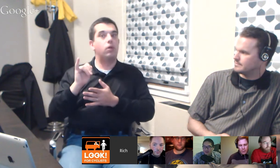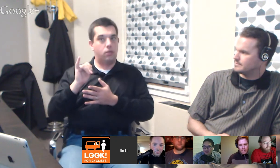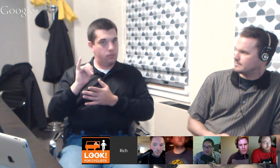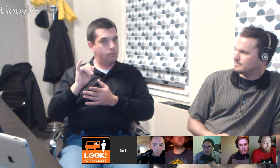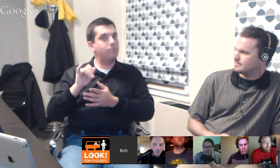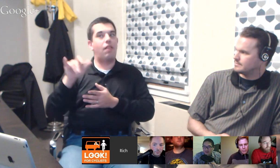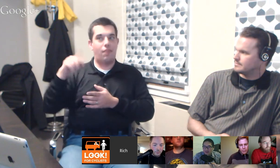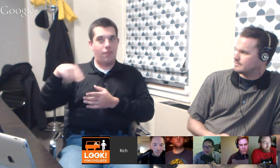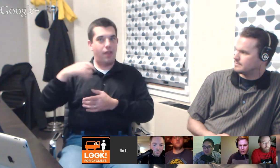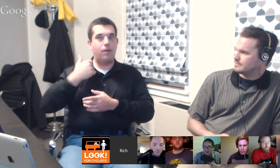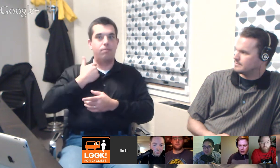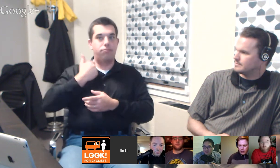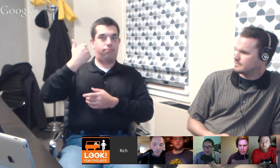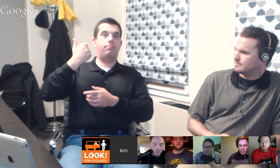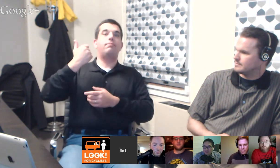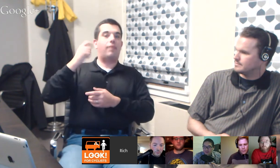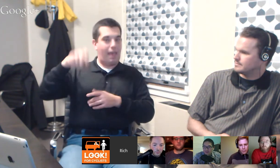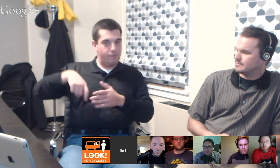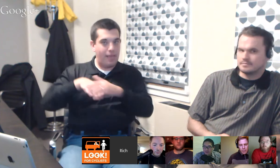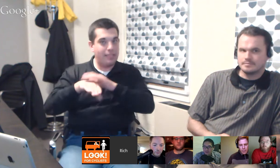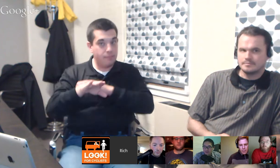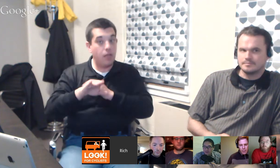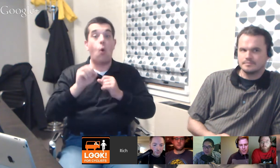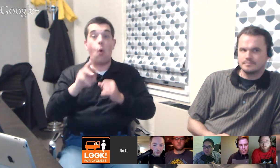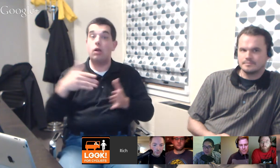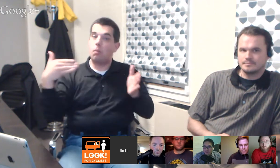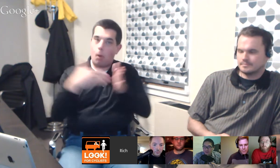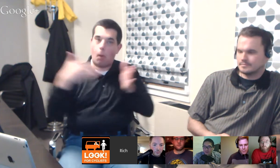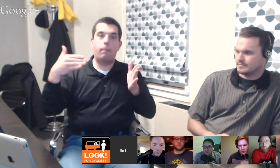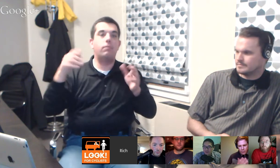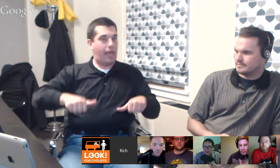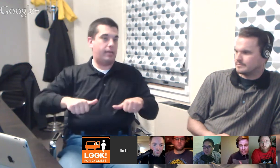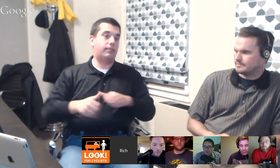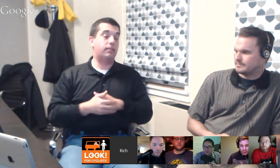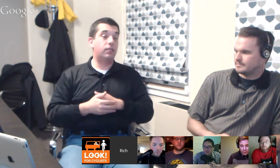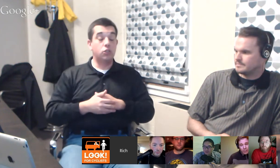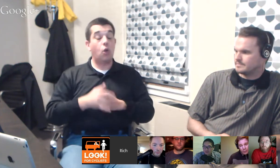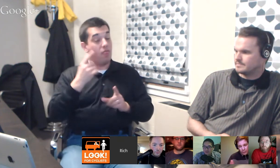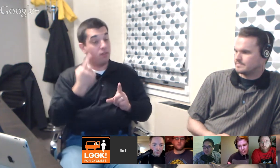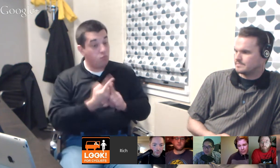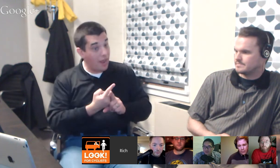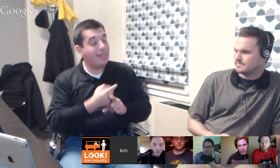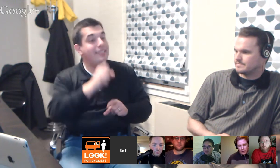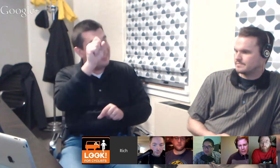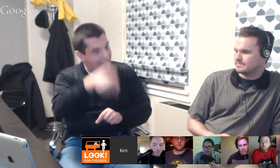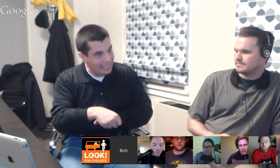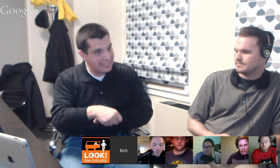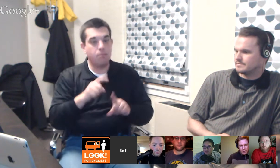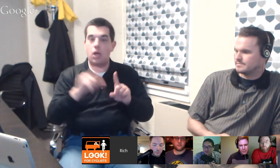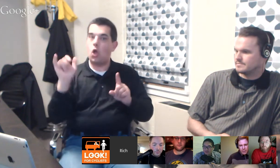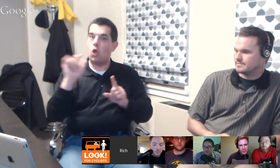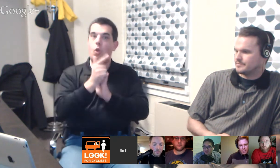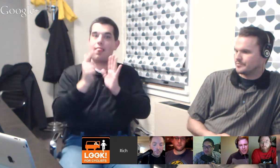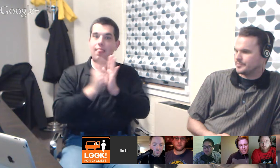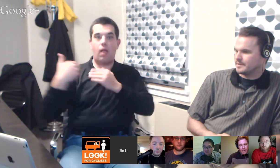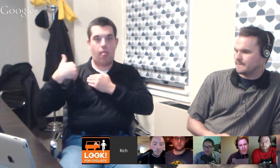be accessible, or they could be sued. So no, it's the right thing to do, but there are legal